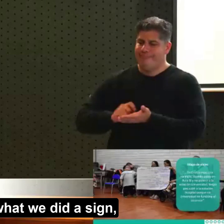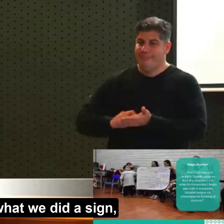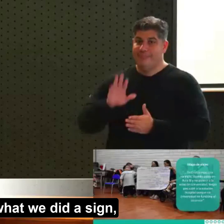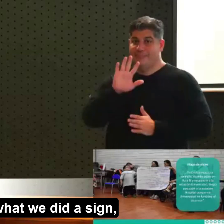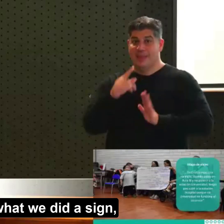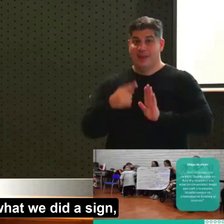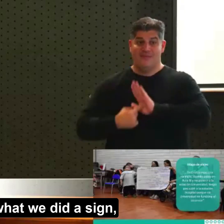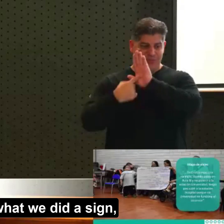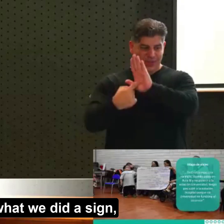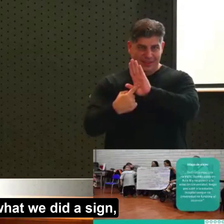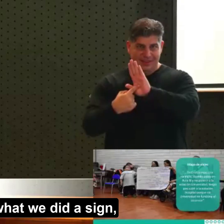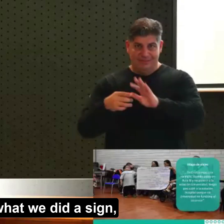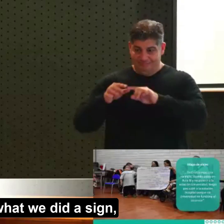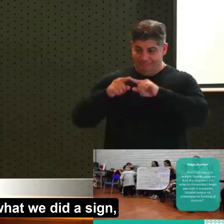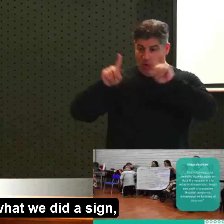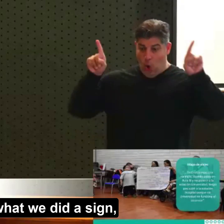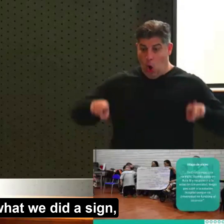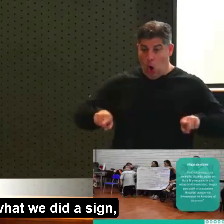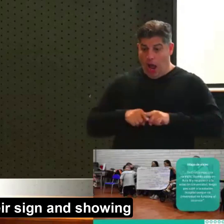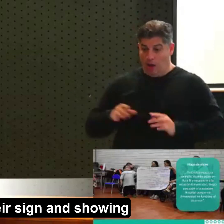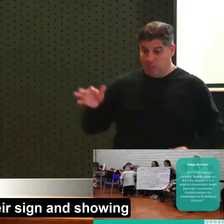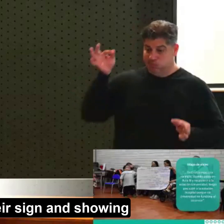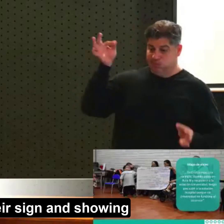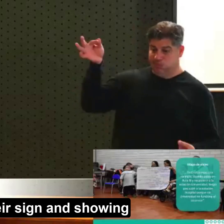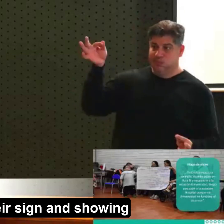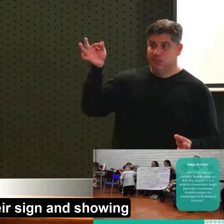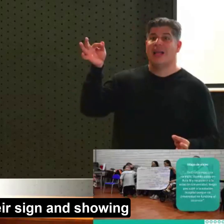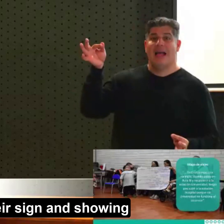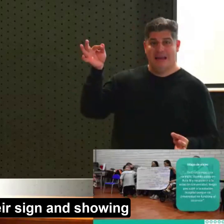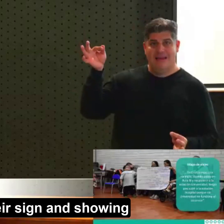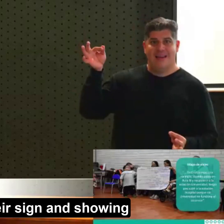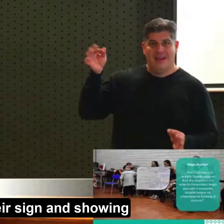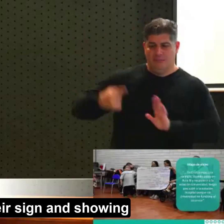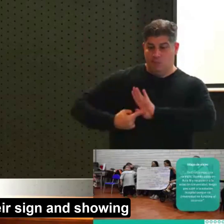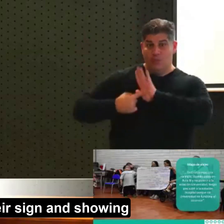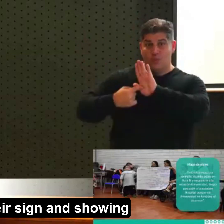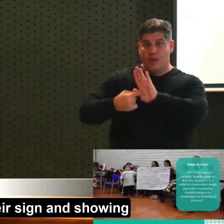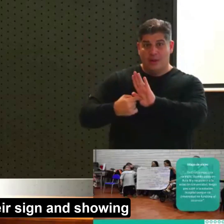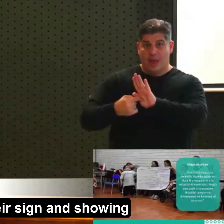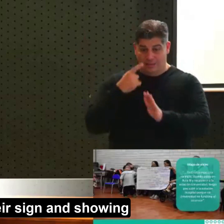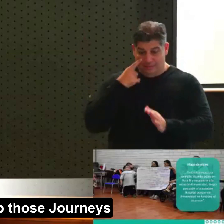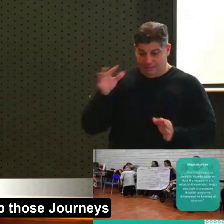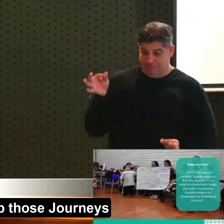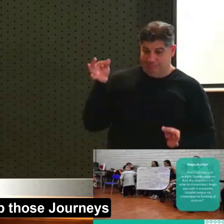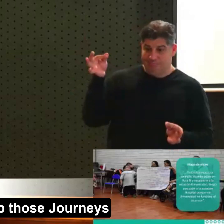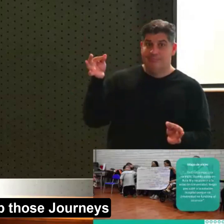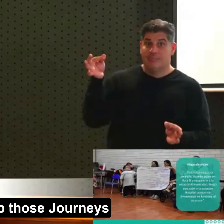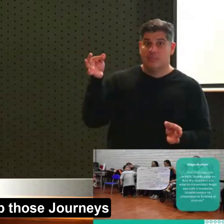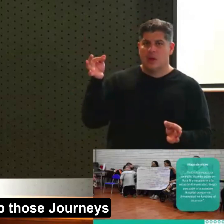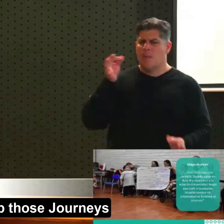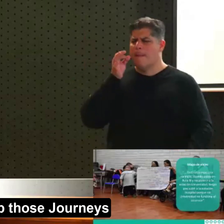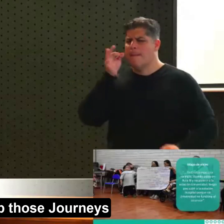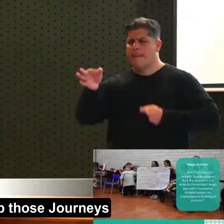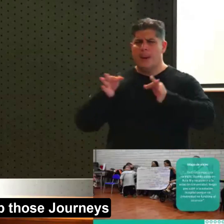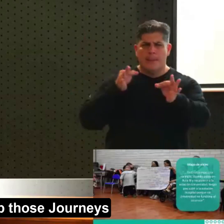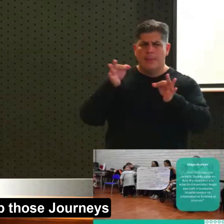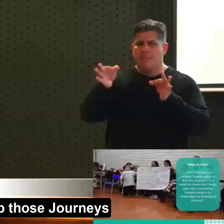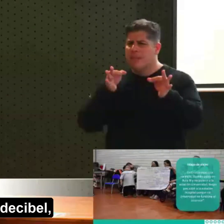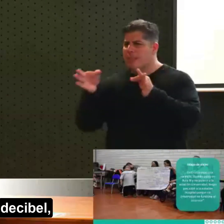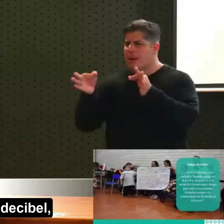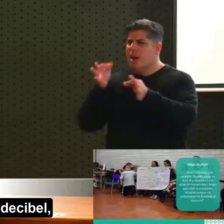showing what we did, a sign, showing their sign and showing the group